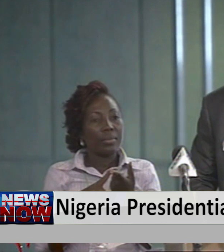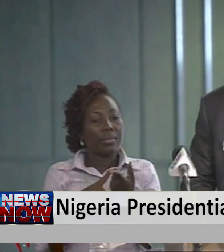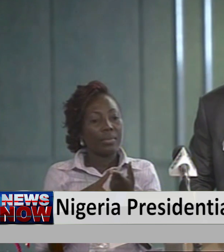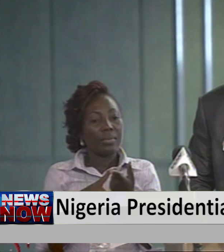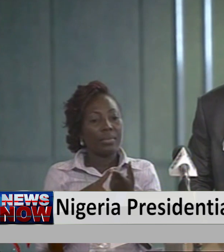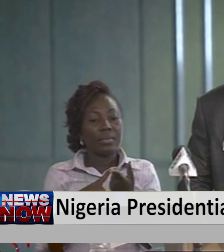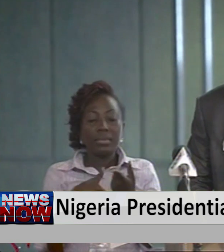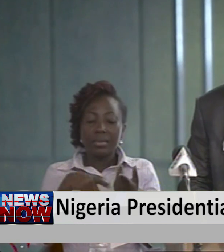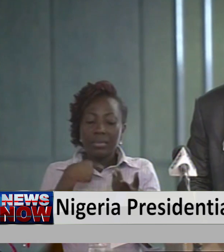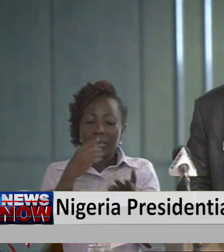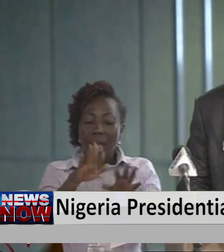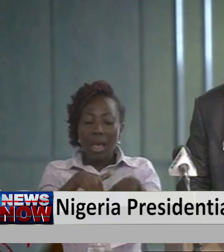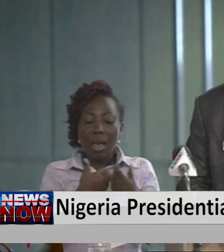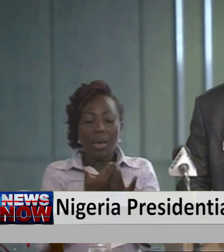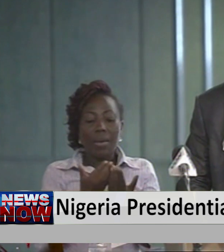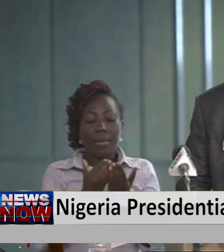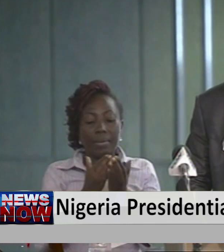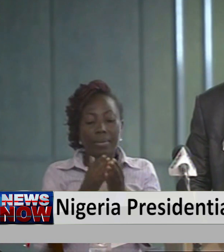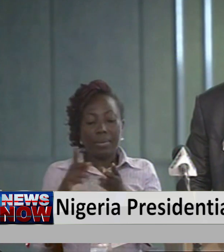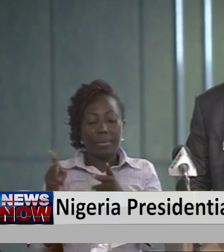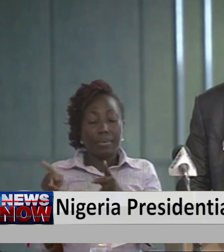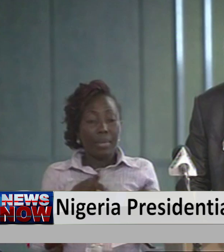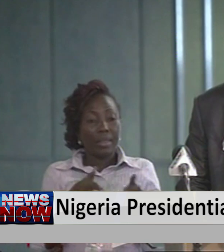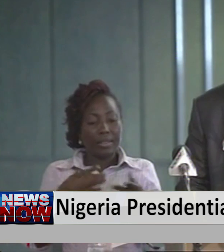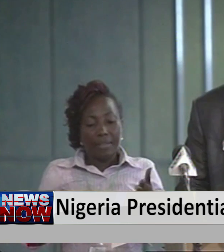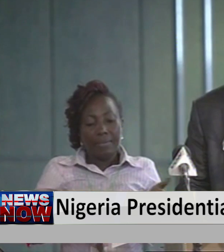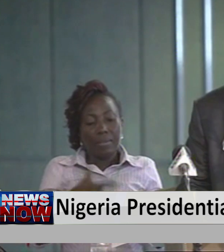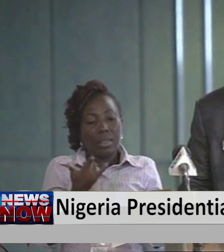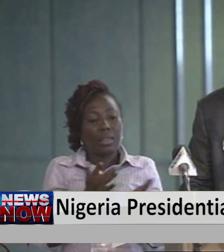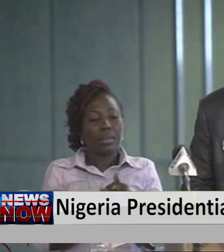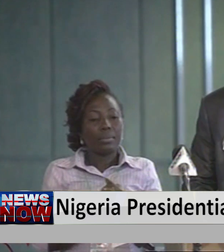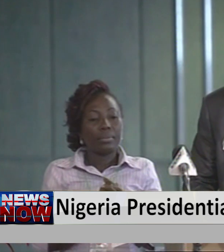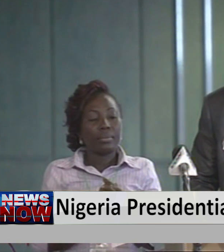indicate how the parties fared during that election.